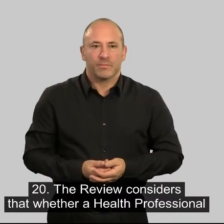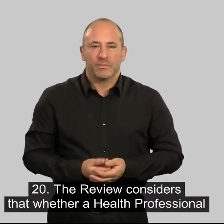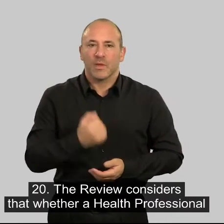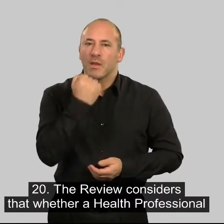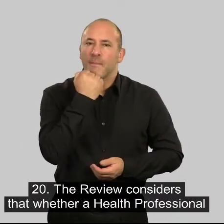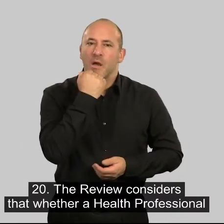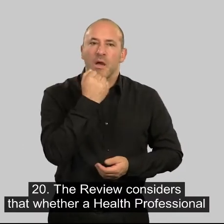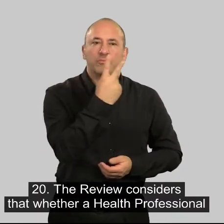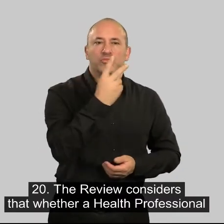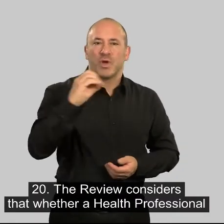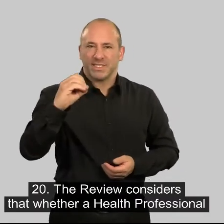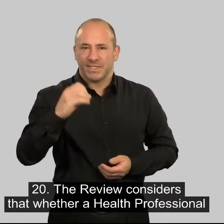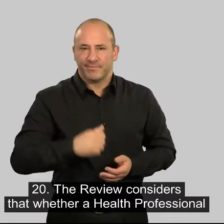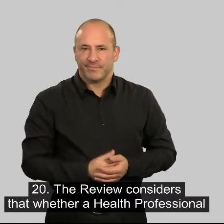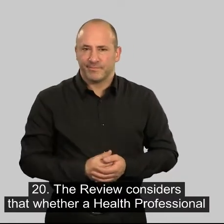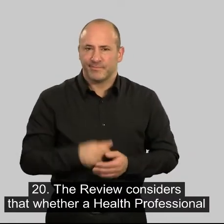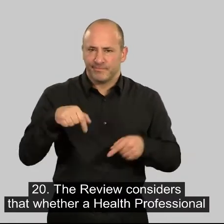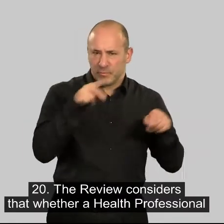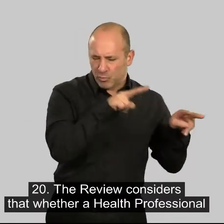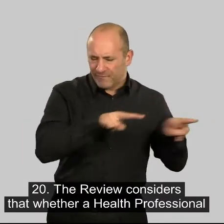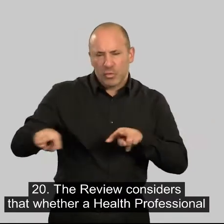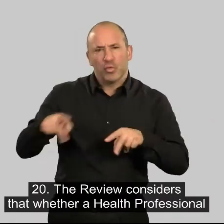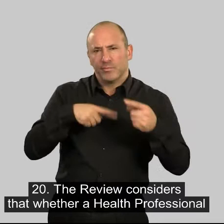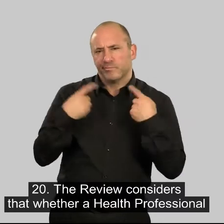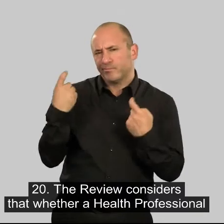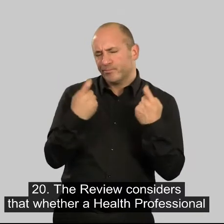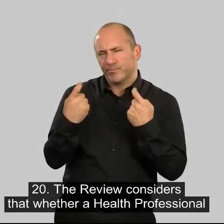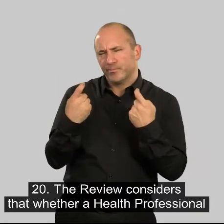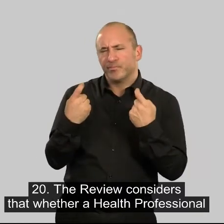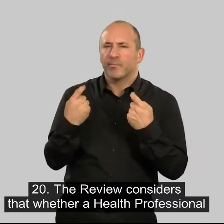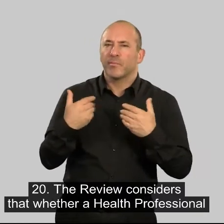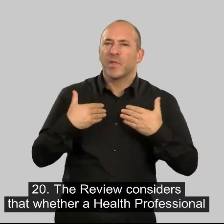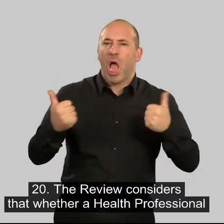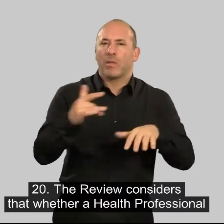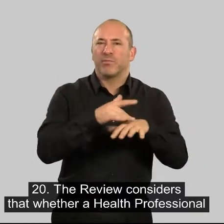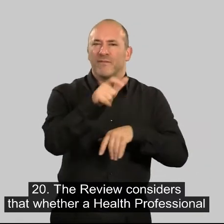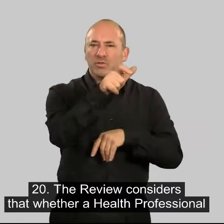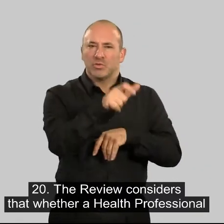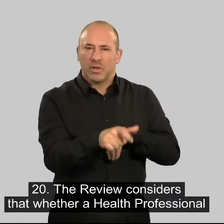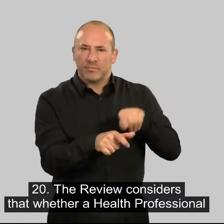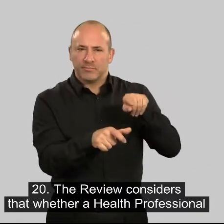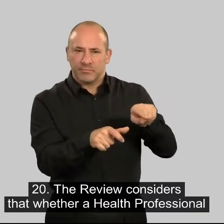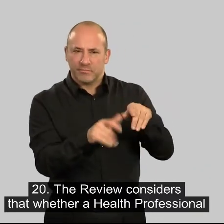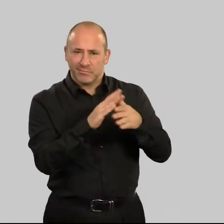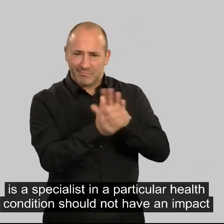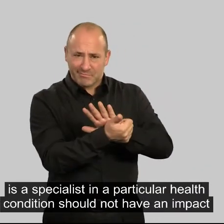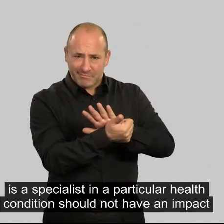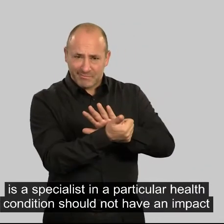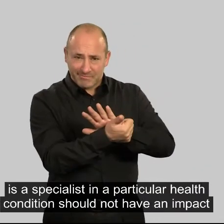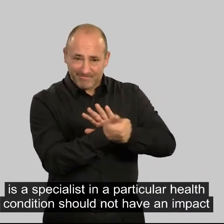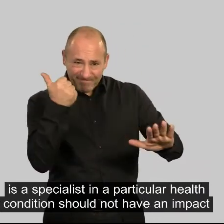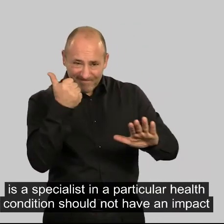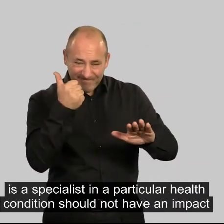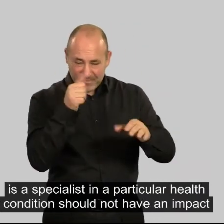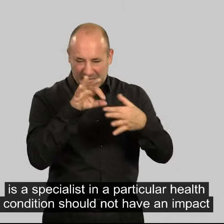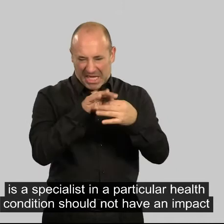20. The review considers that whether a health professional is a specialist in a particular health condition